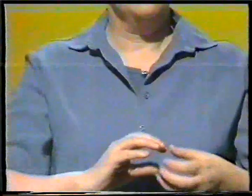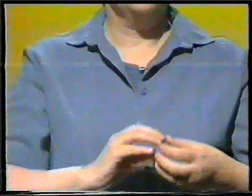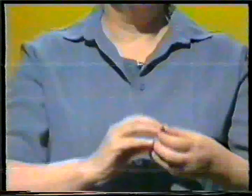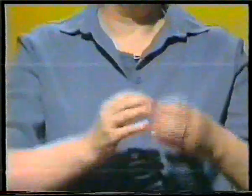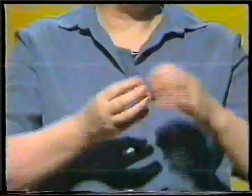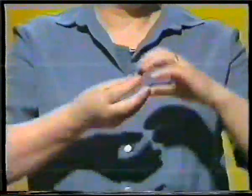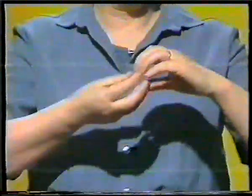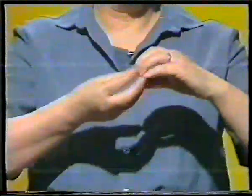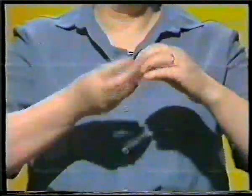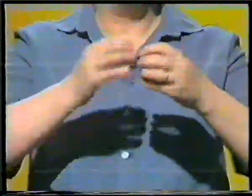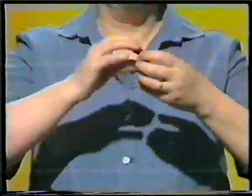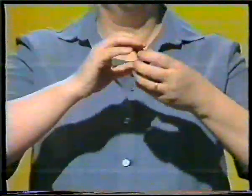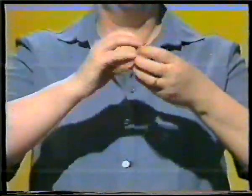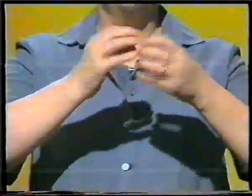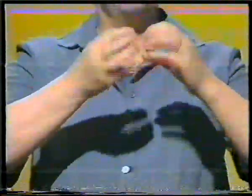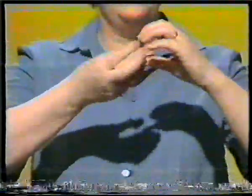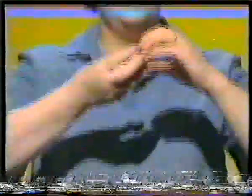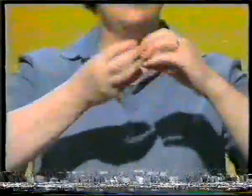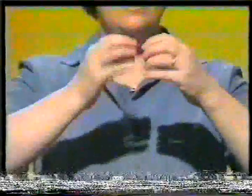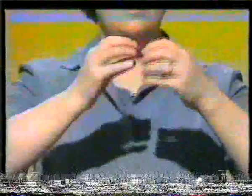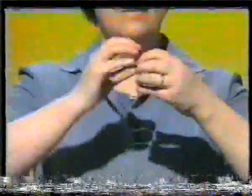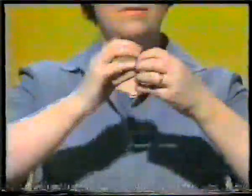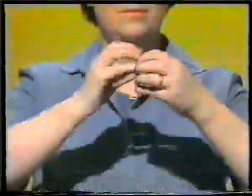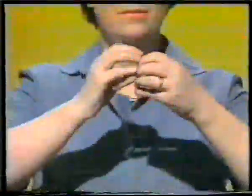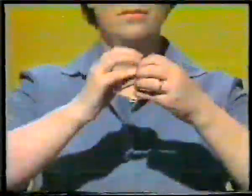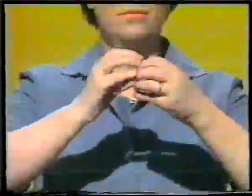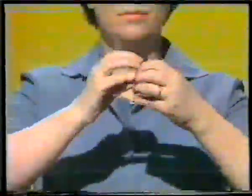To model, or to create.